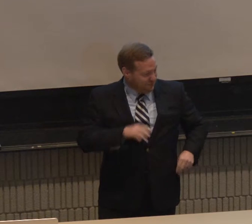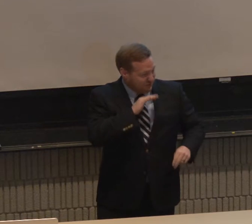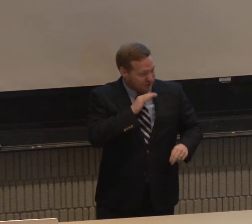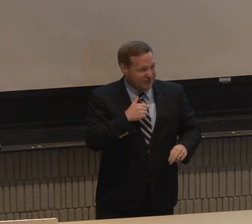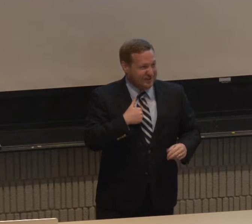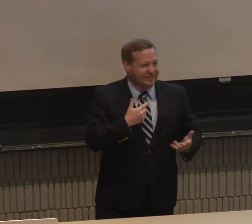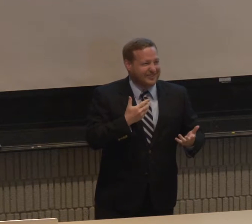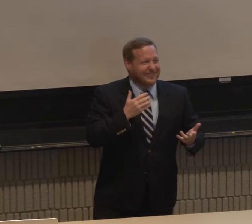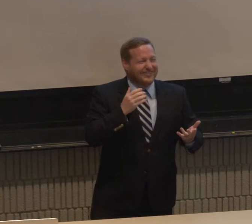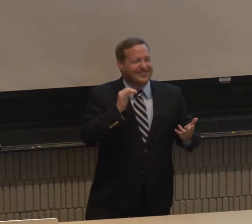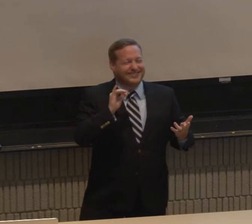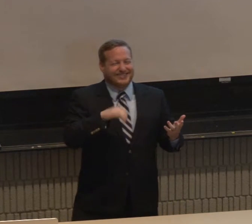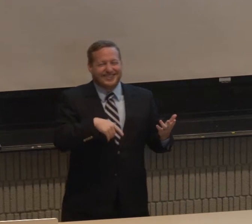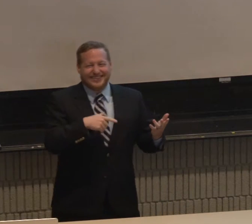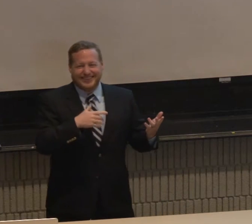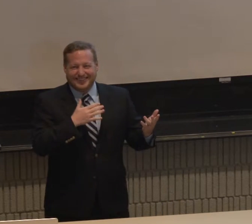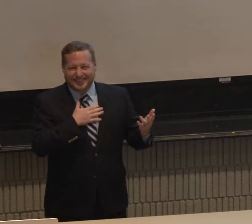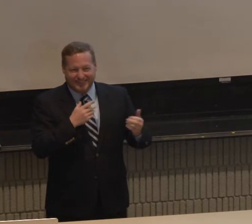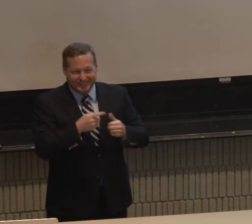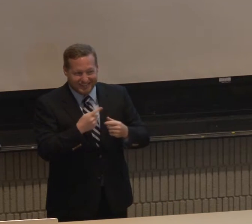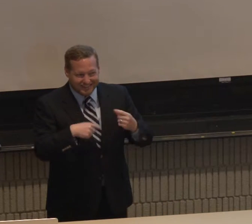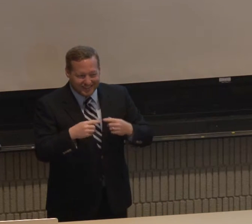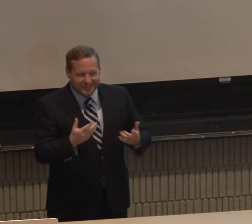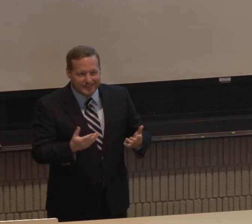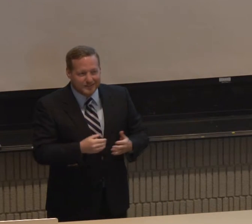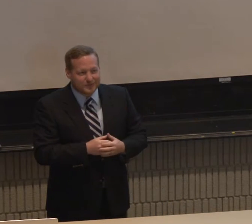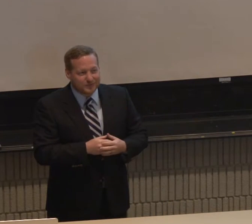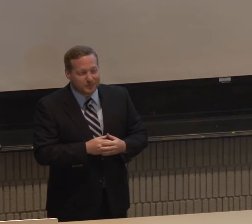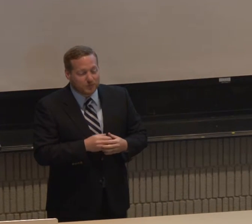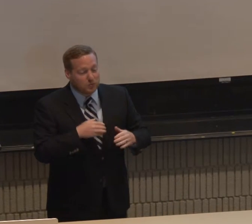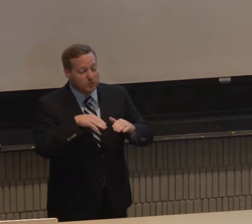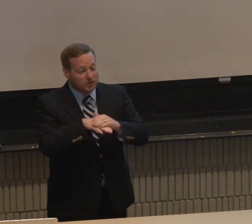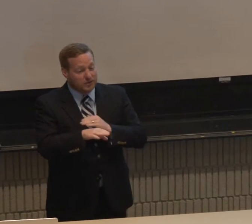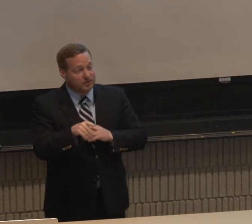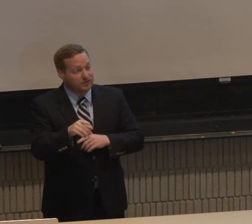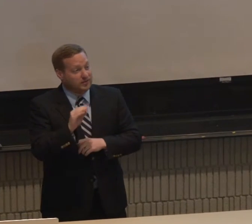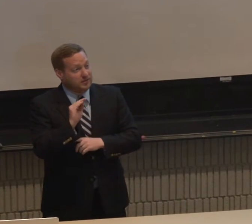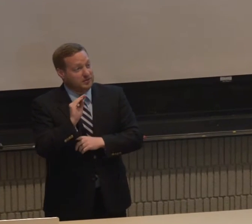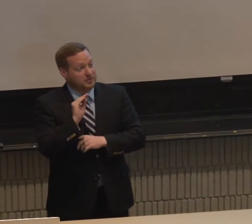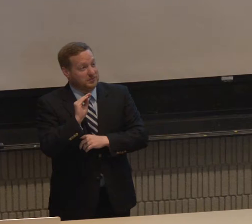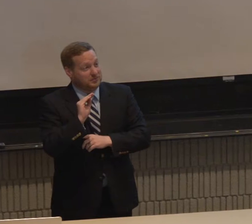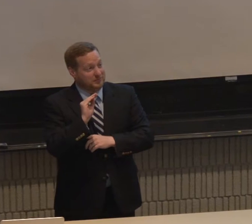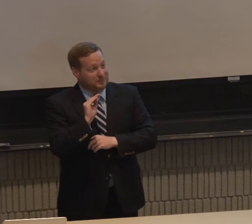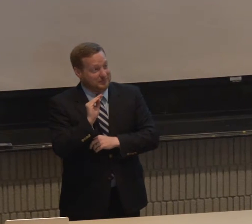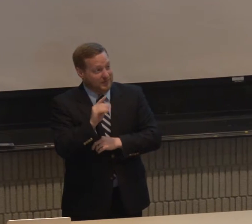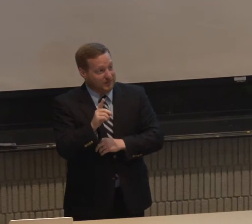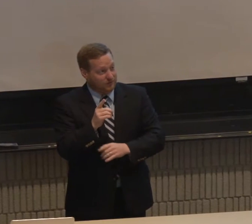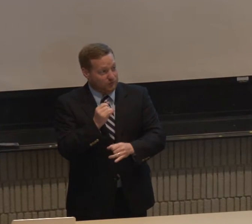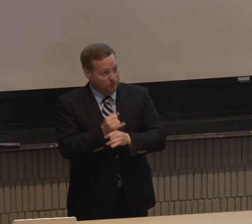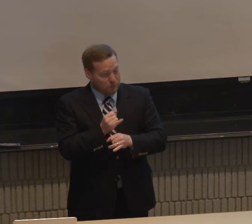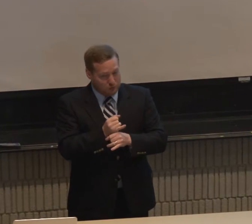My diapers are dirty, I don't like it, change them. As a first sign, I'm not sure that's the most poetic,